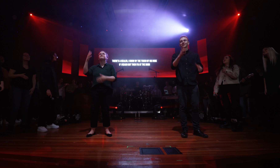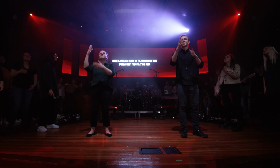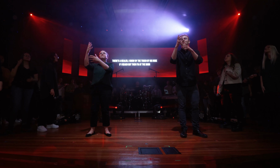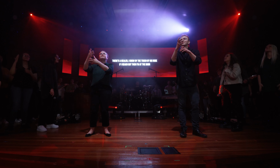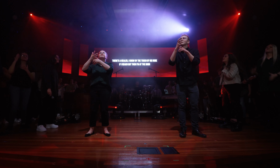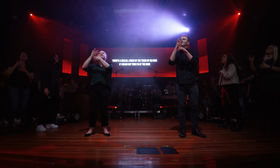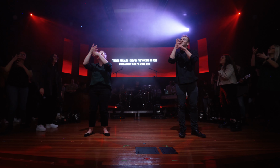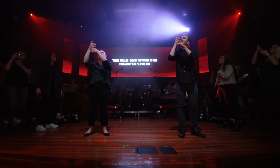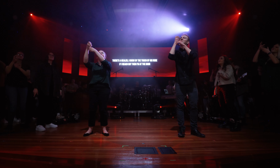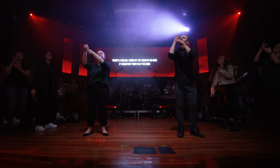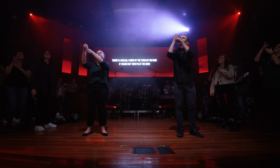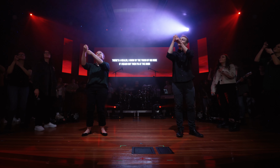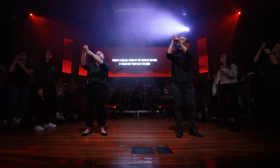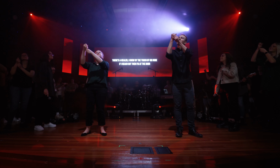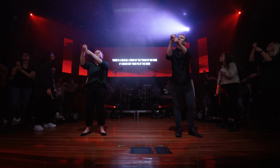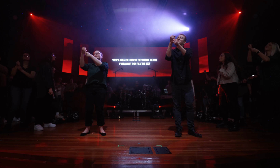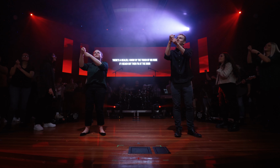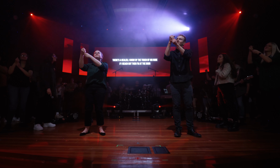If I reach out,